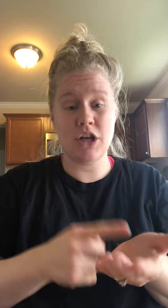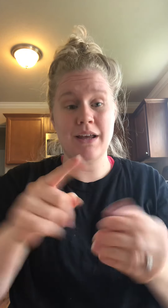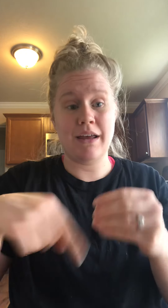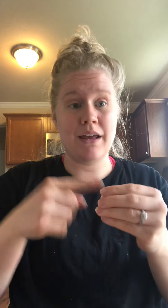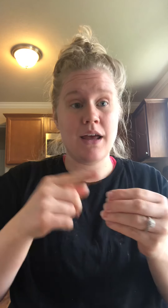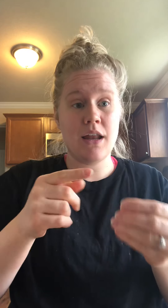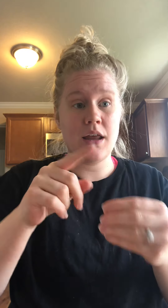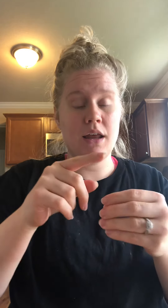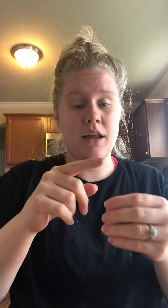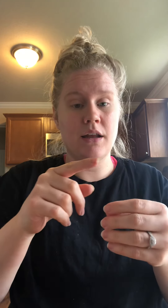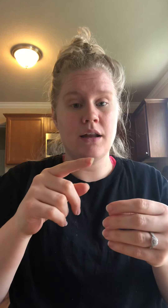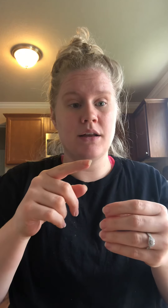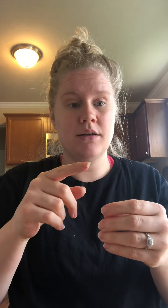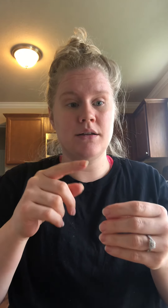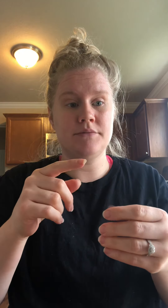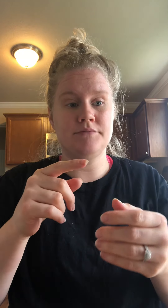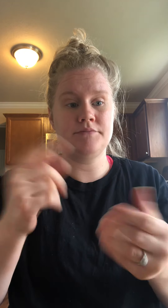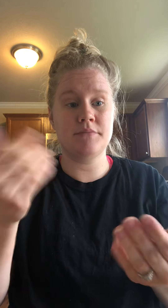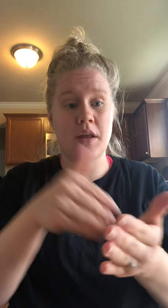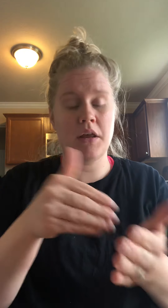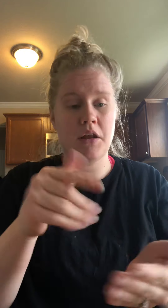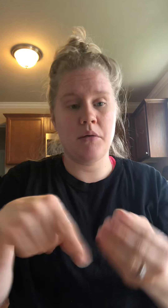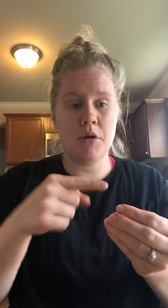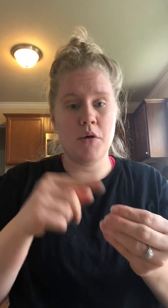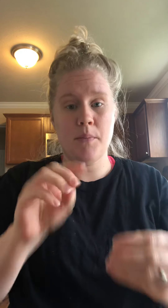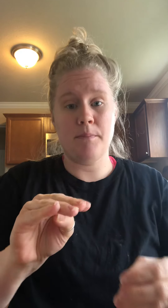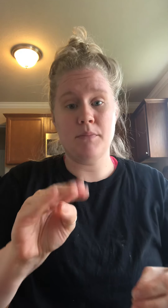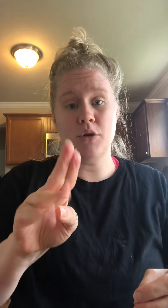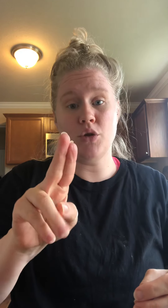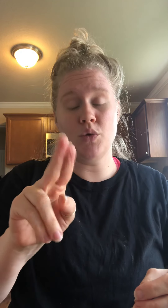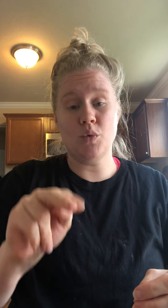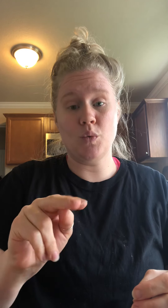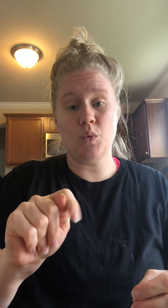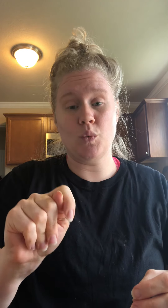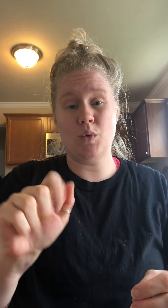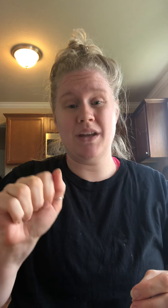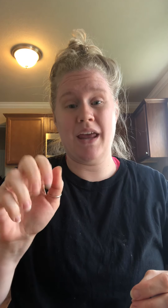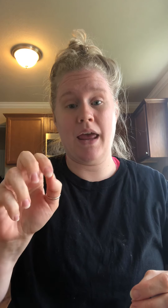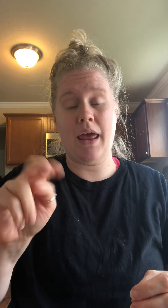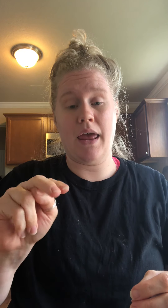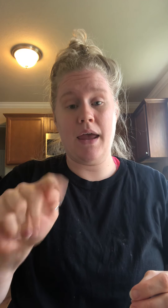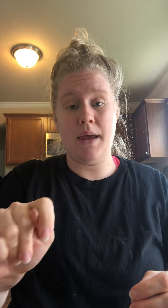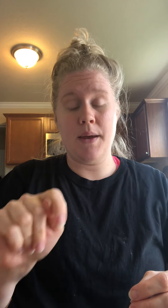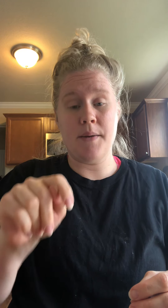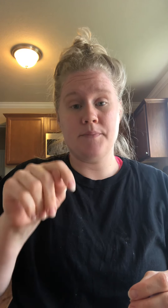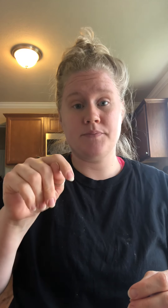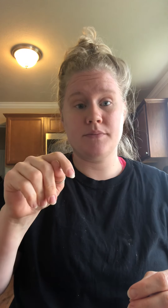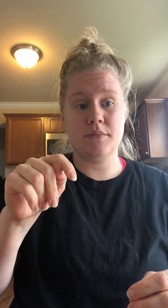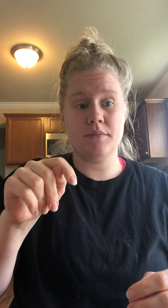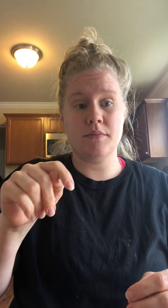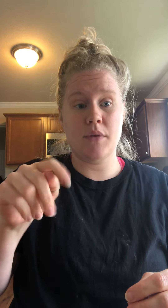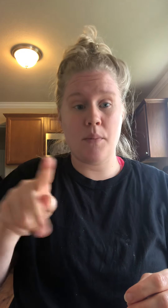plurals. So to review a mutant plural is there are only 7 of them in English, and they